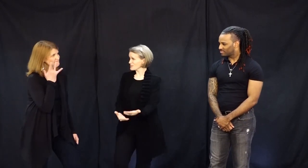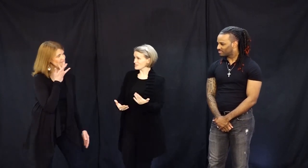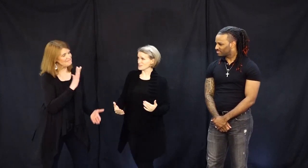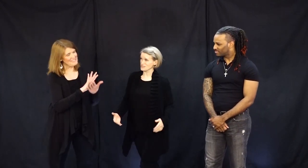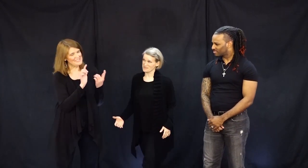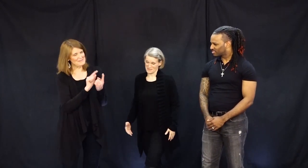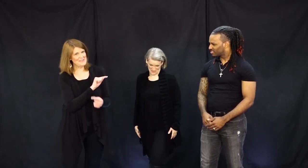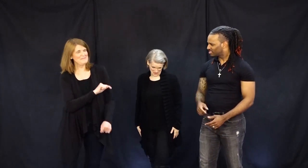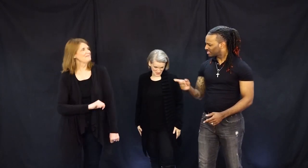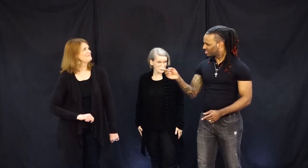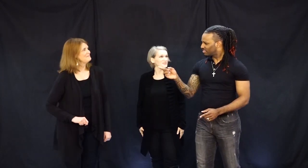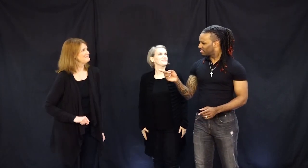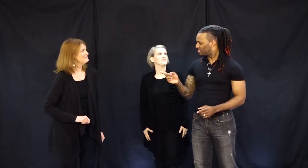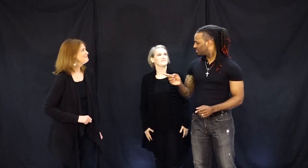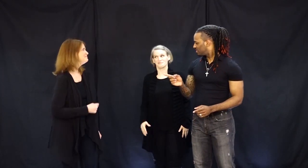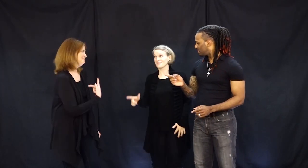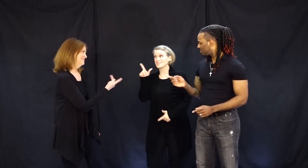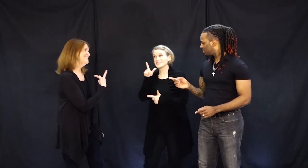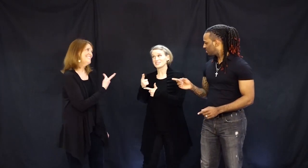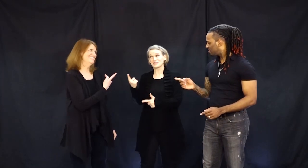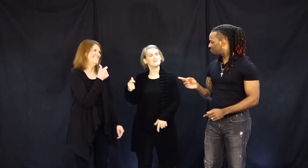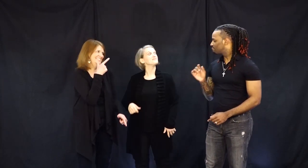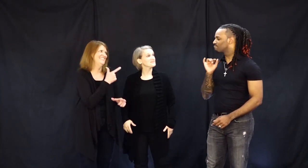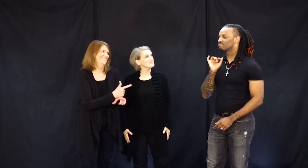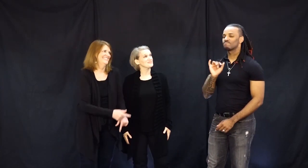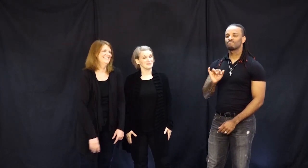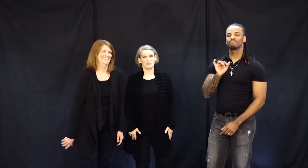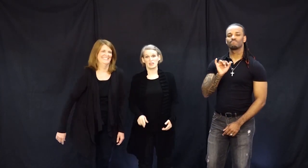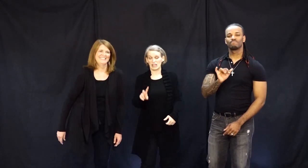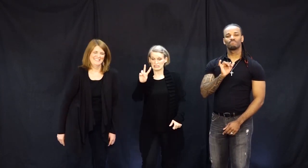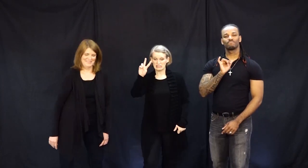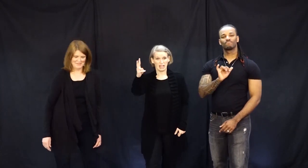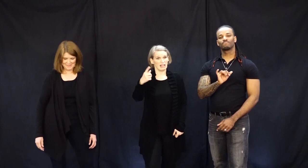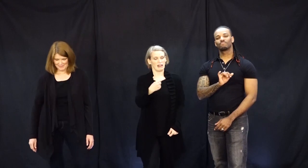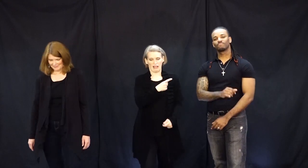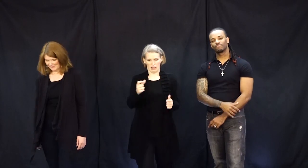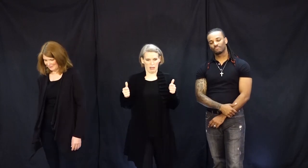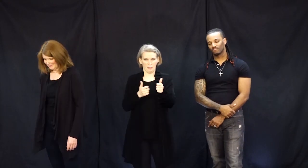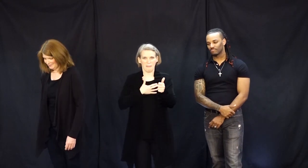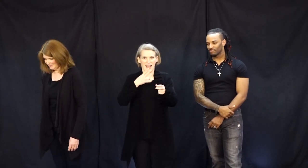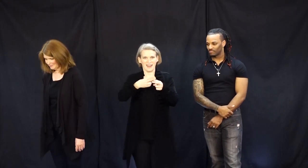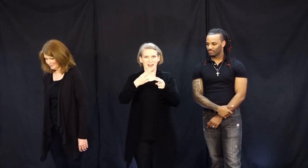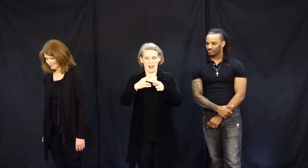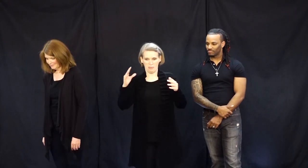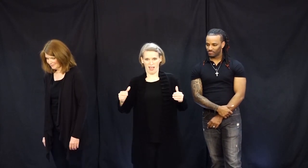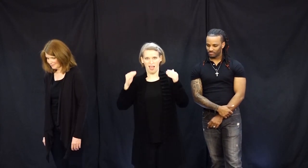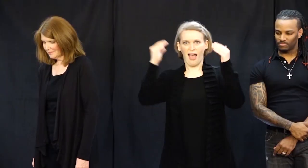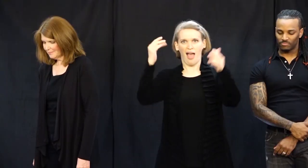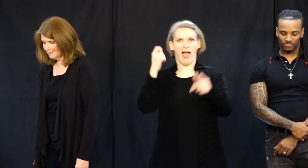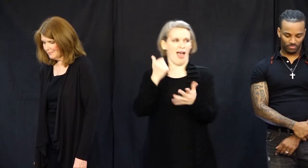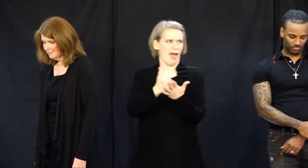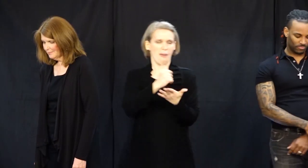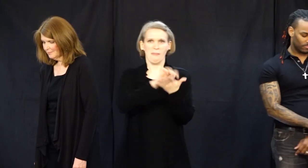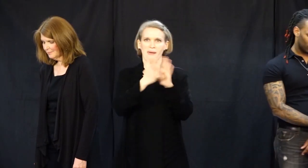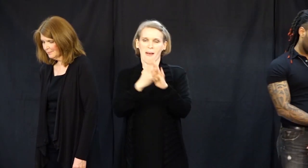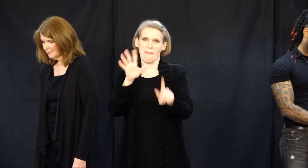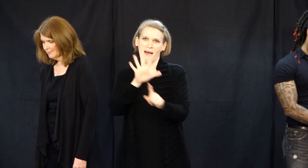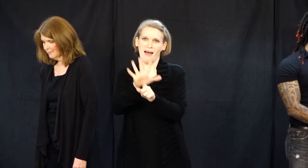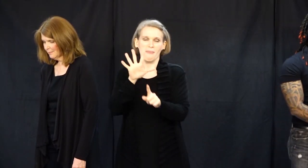Skylar. My sister. Number 2. He's after me, cause I'm a Schuyler sister that elevates the status side. Have to be naive to